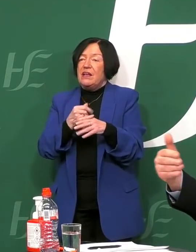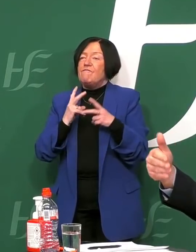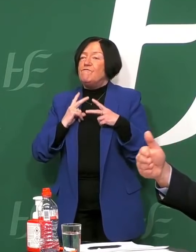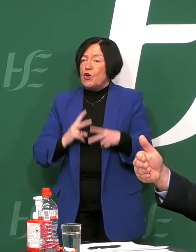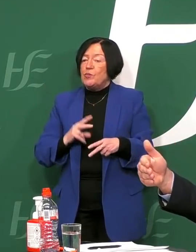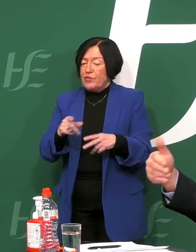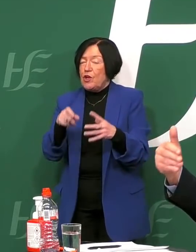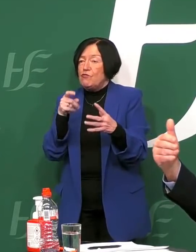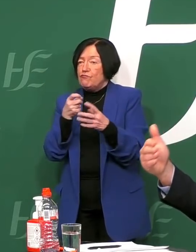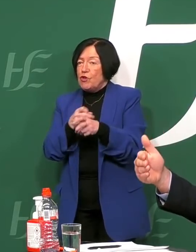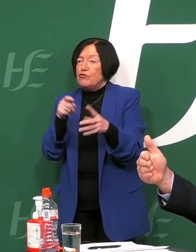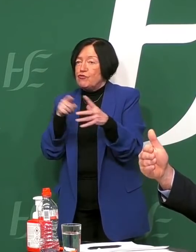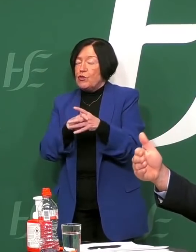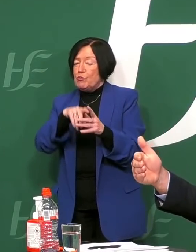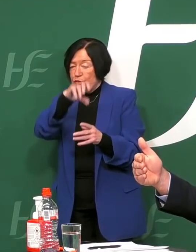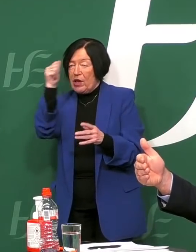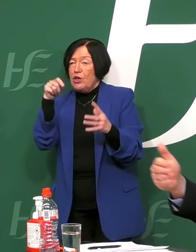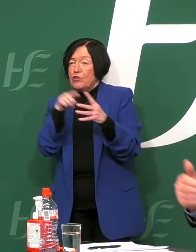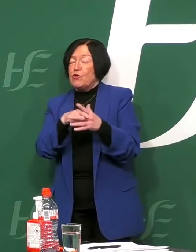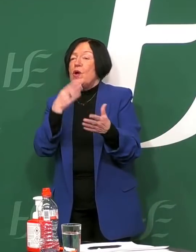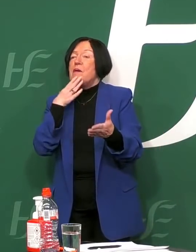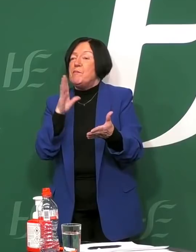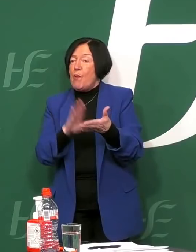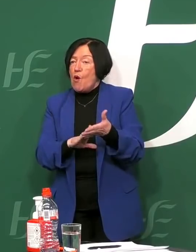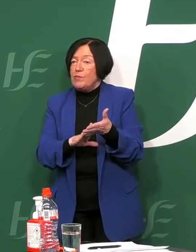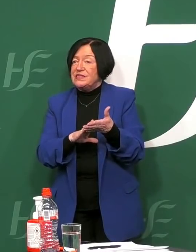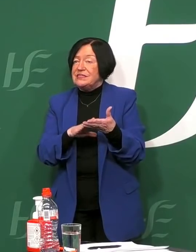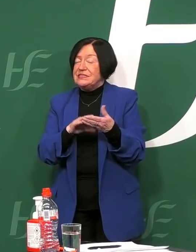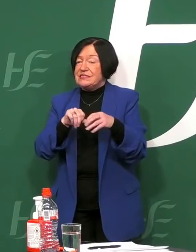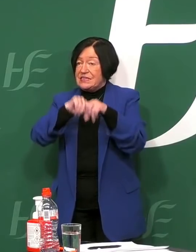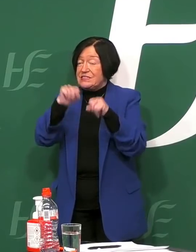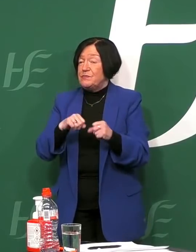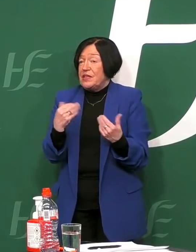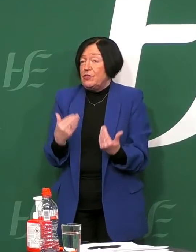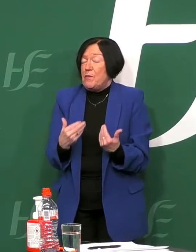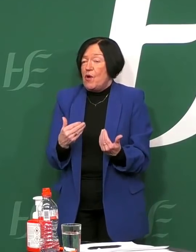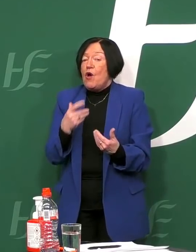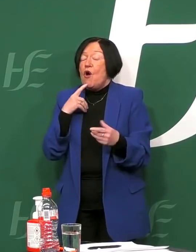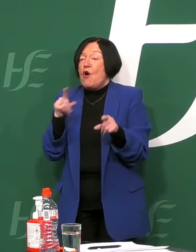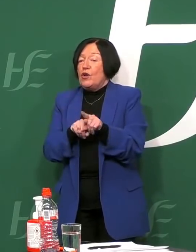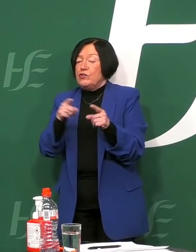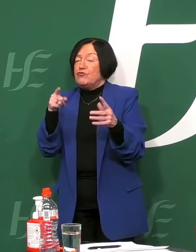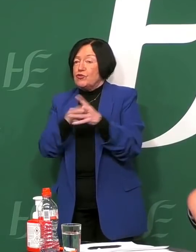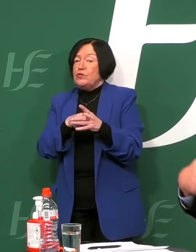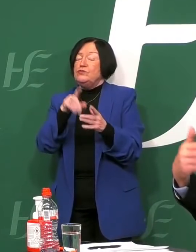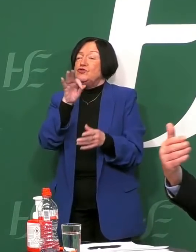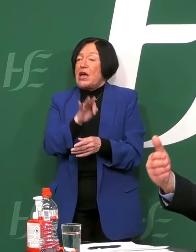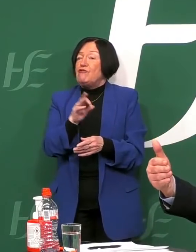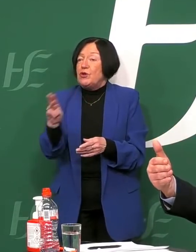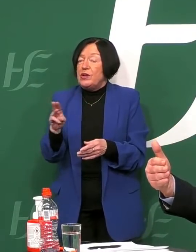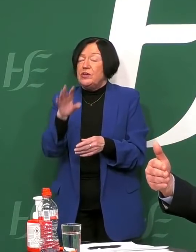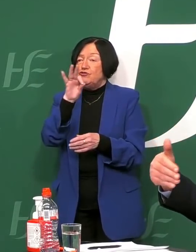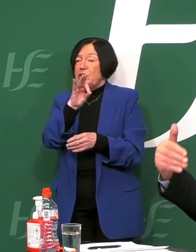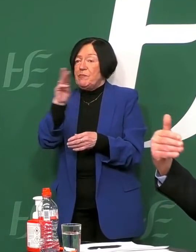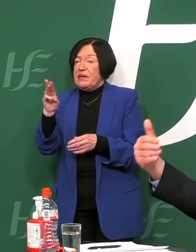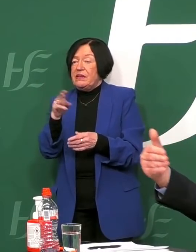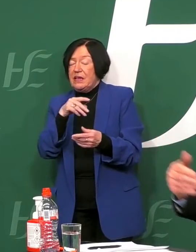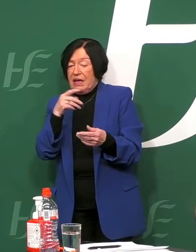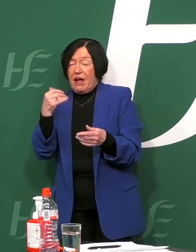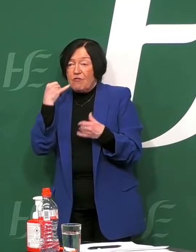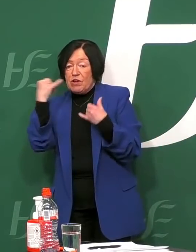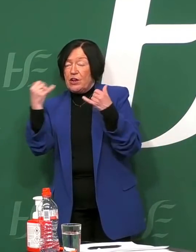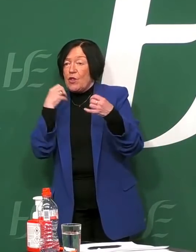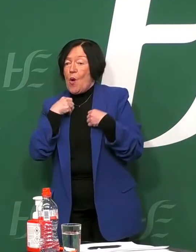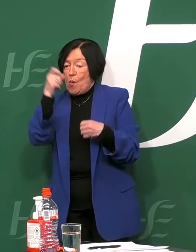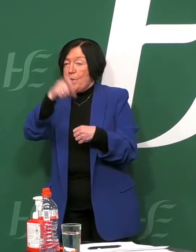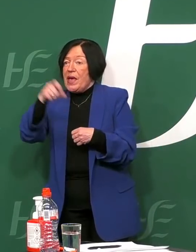So they are run primarily through appointment-based systems at the moment, or indeed, they're also being done through general practice. GPs are calling their own, and again,